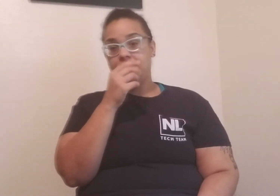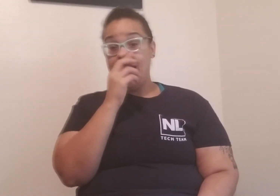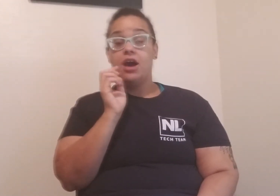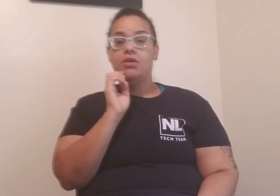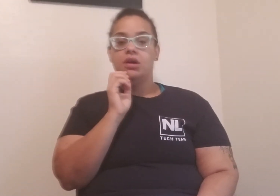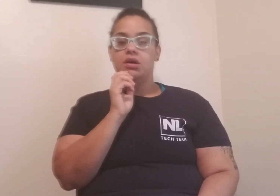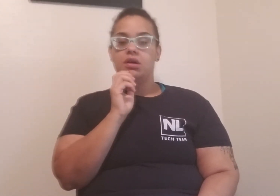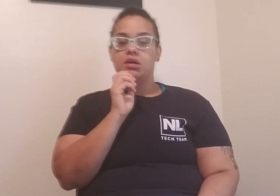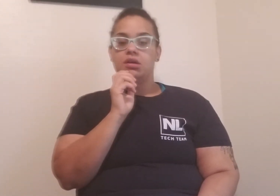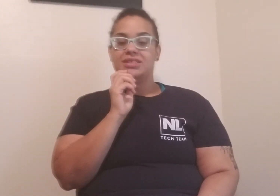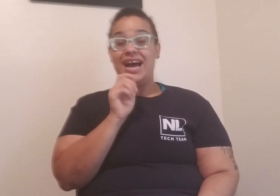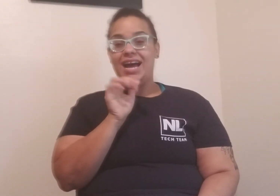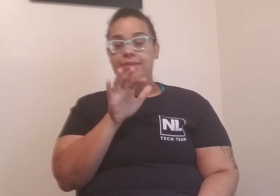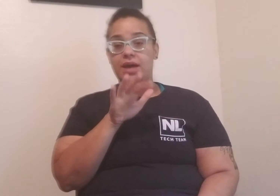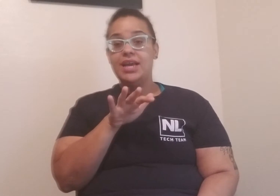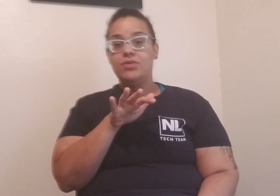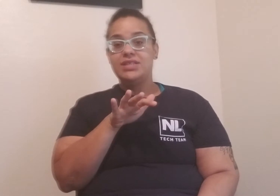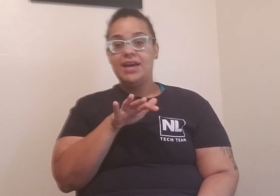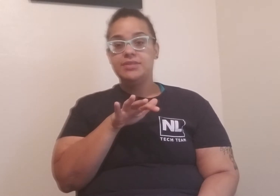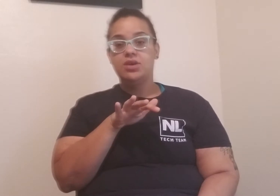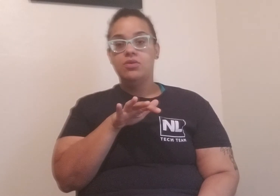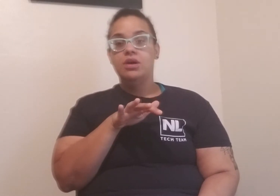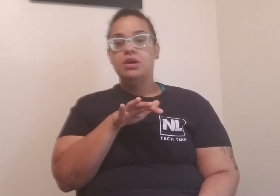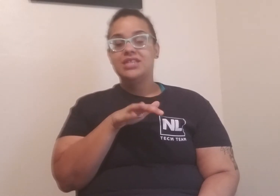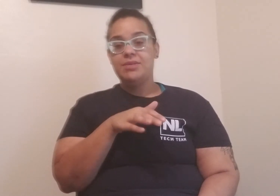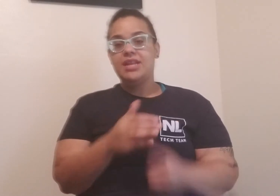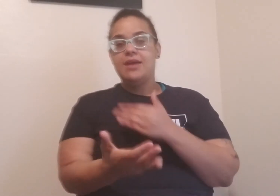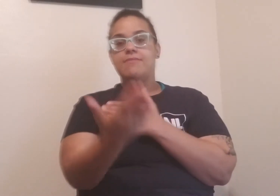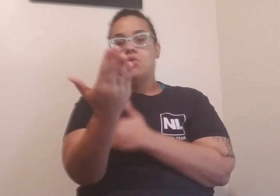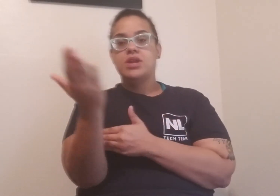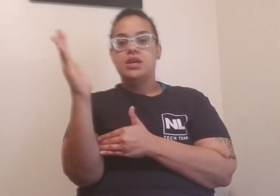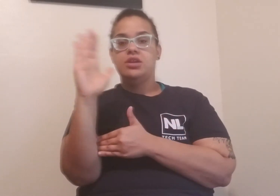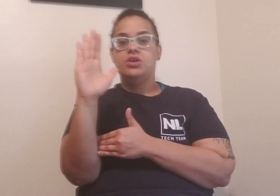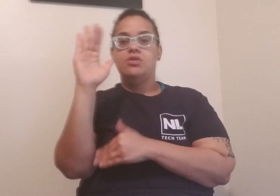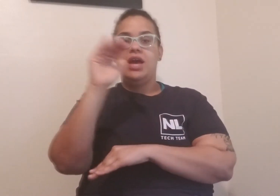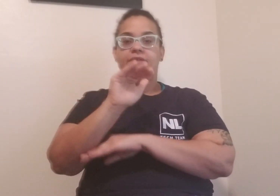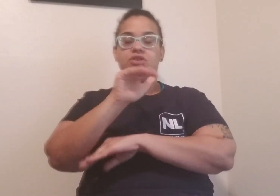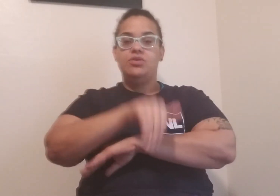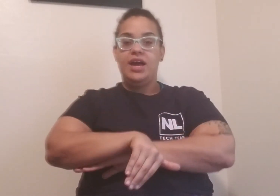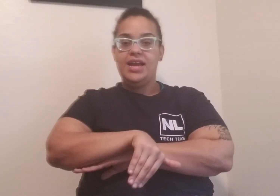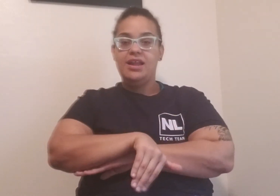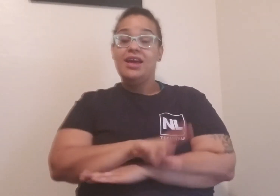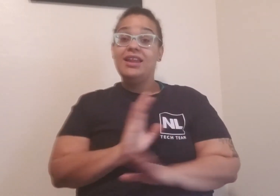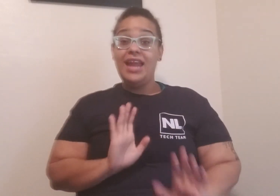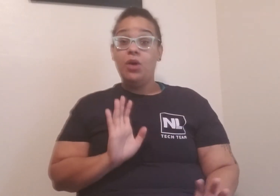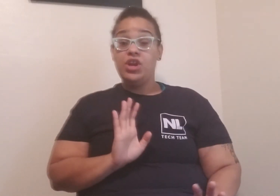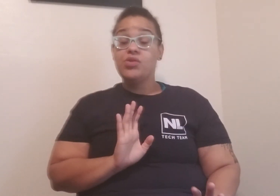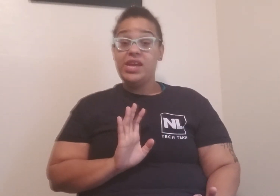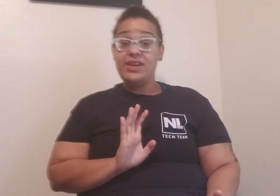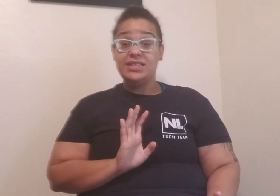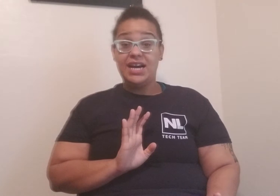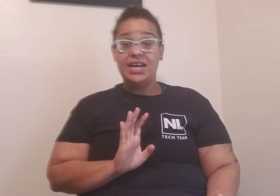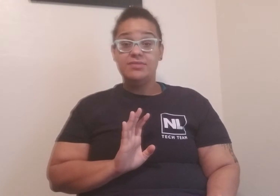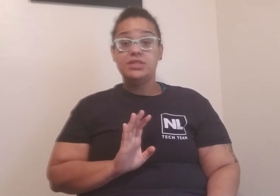now time, again with time. So time of the day, morning, noon, afternoon, night. Now when you're giving time,